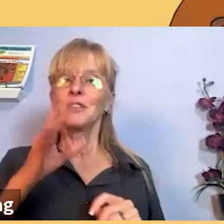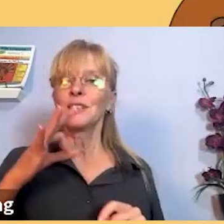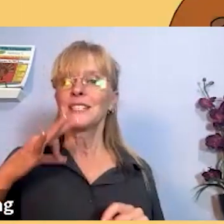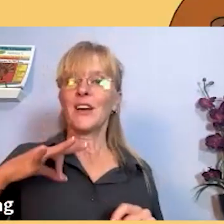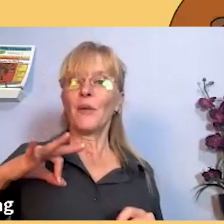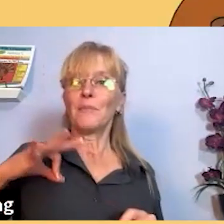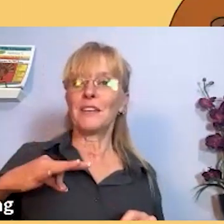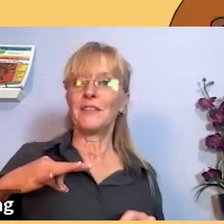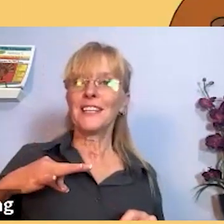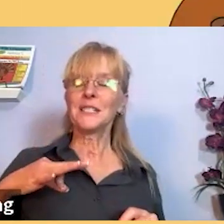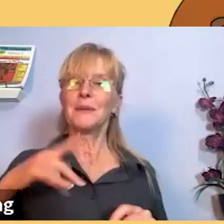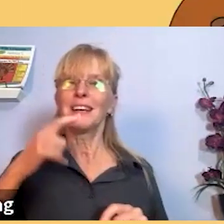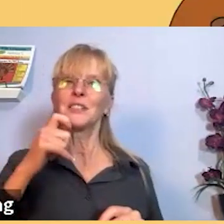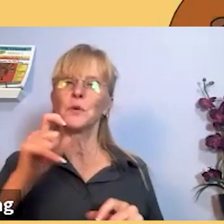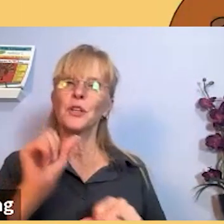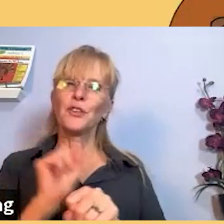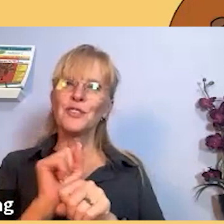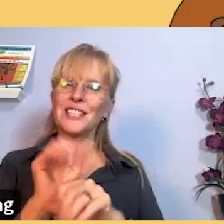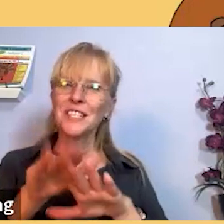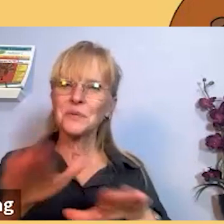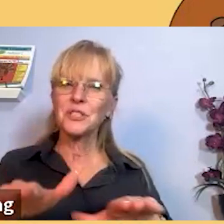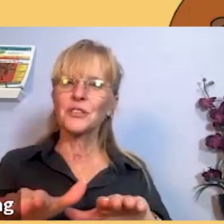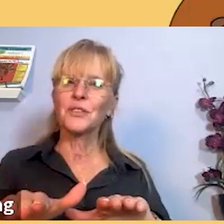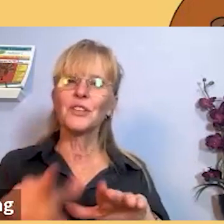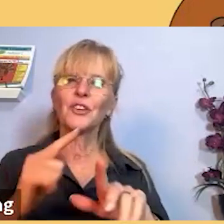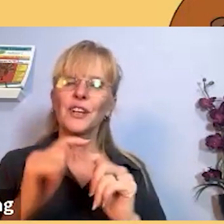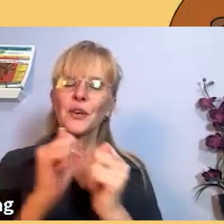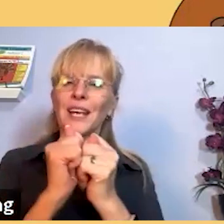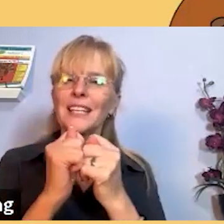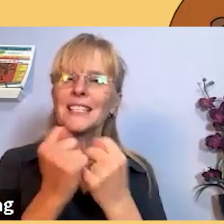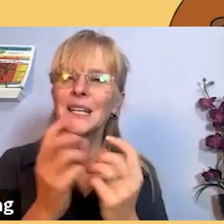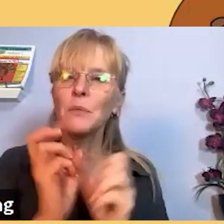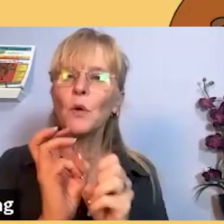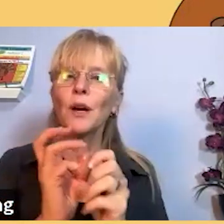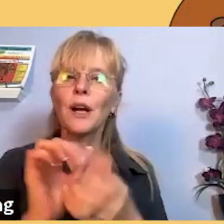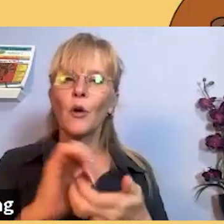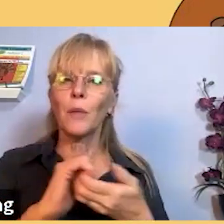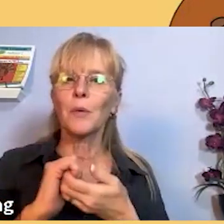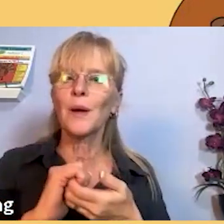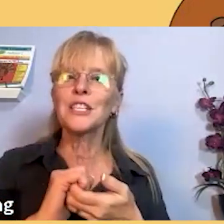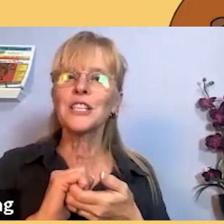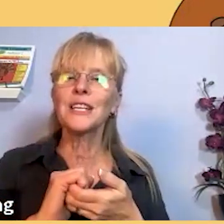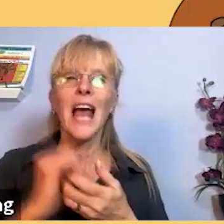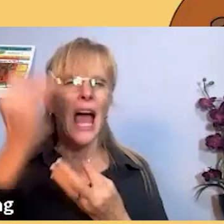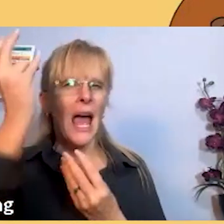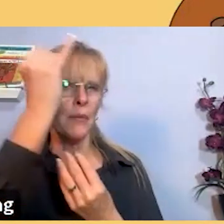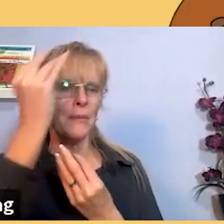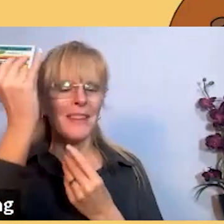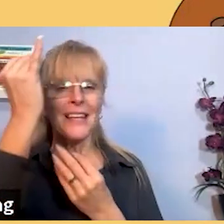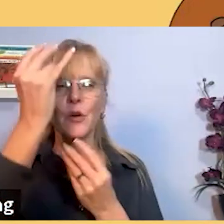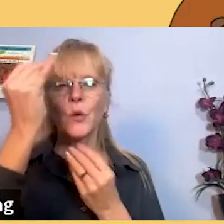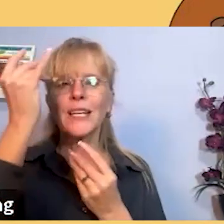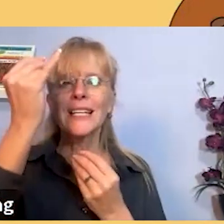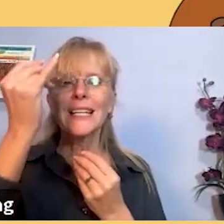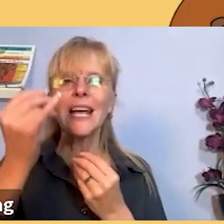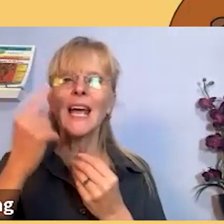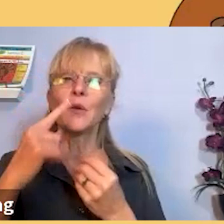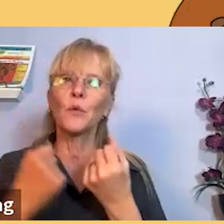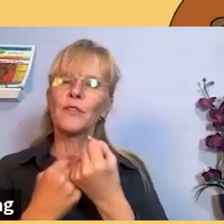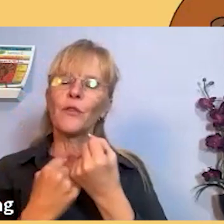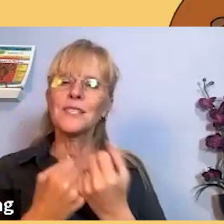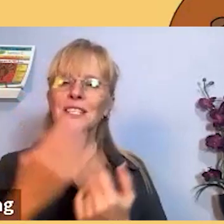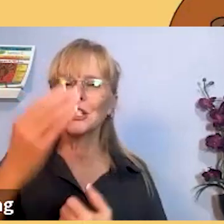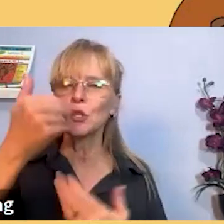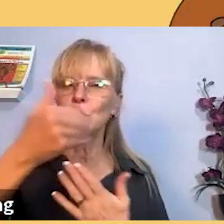And these you can see are benefits, because when you're using these with children, you're going to create teamwork, cooperation, help them think critically,